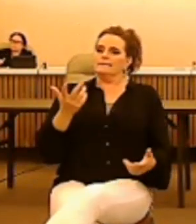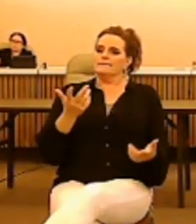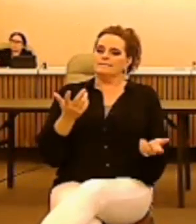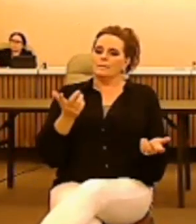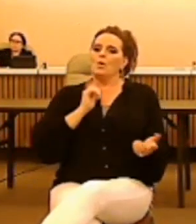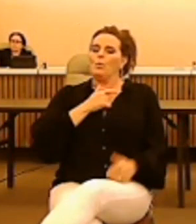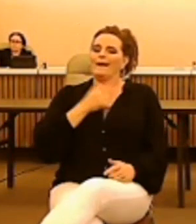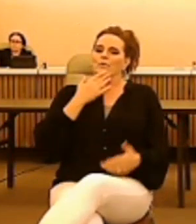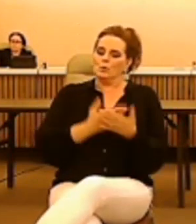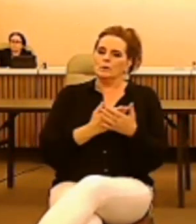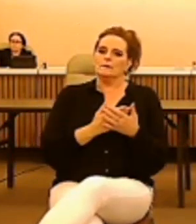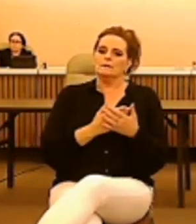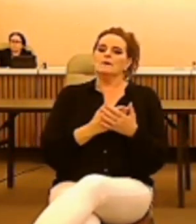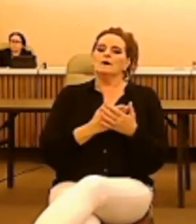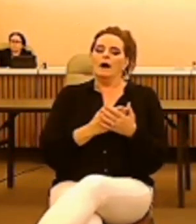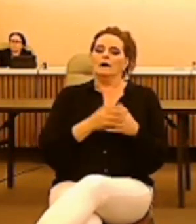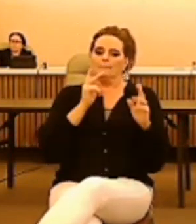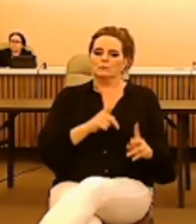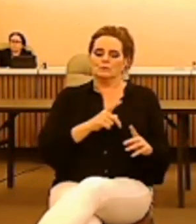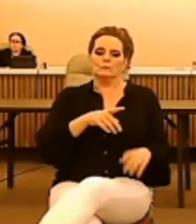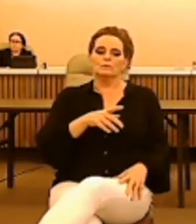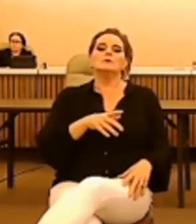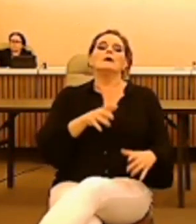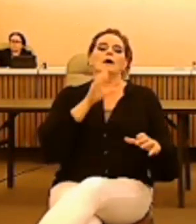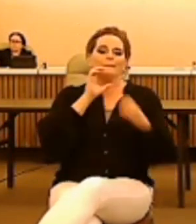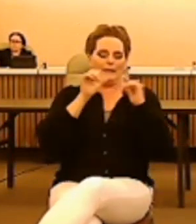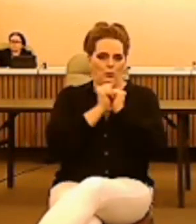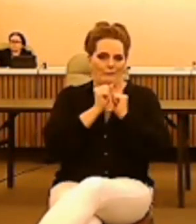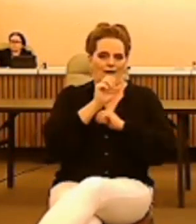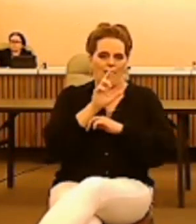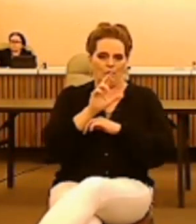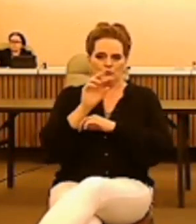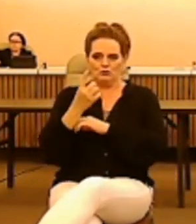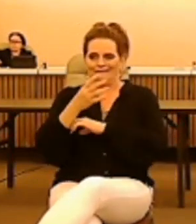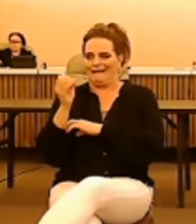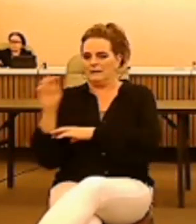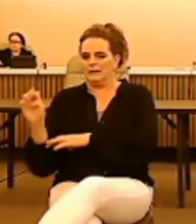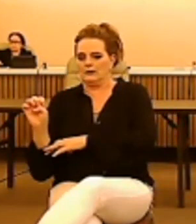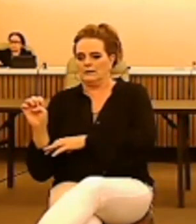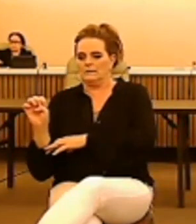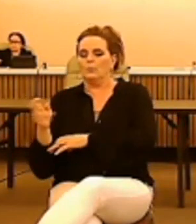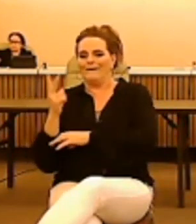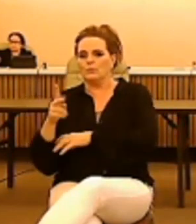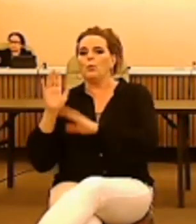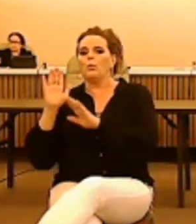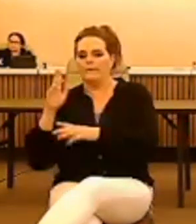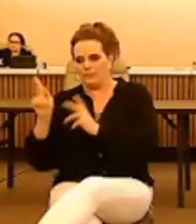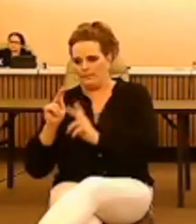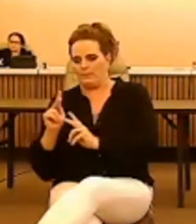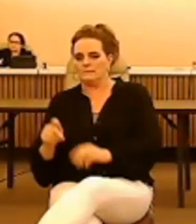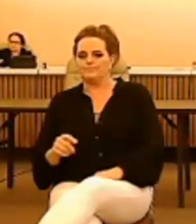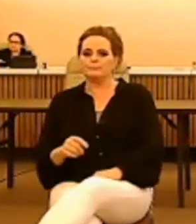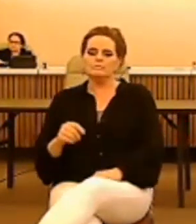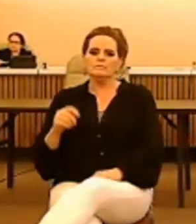We have a really good liaison with RG&E. She's been phenomenal. Actually, we have two, but the primary is Lori Picardo